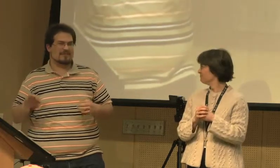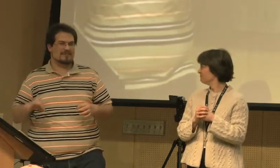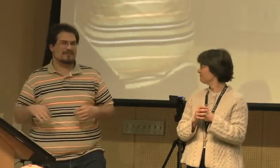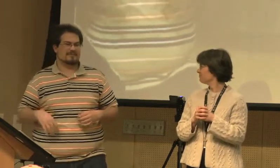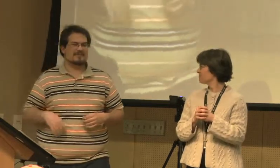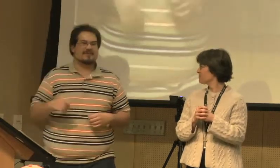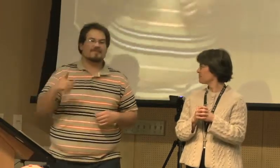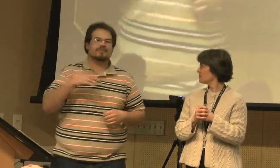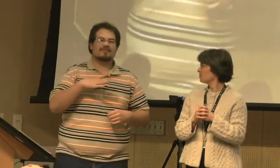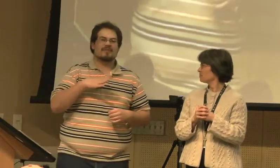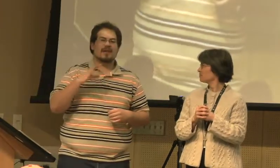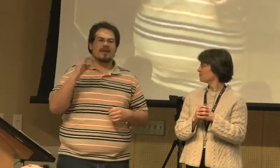it. Okay, great.